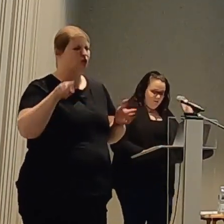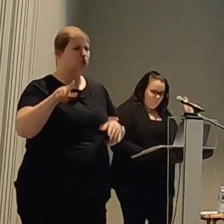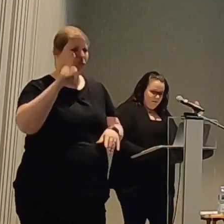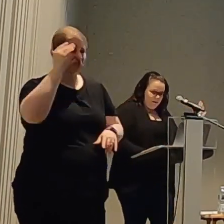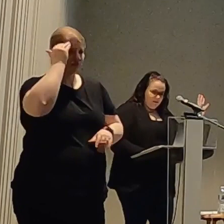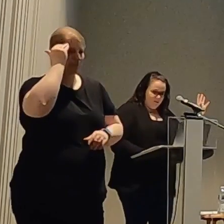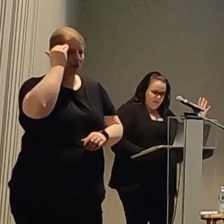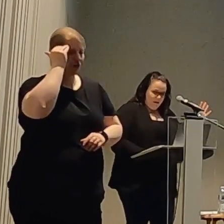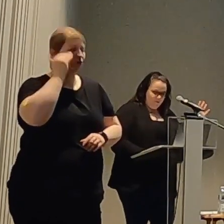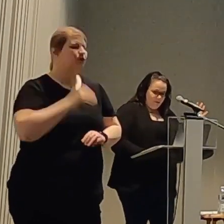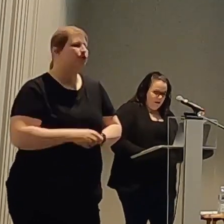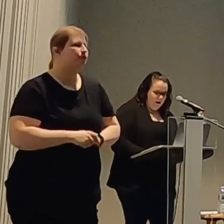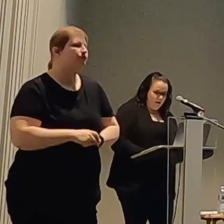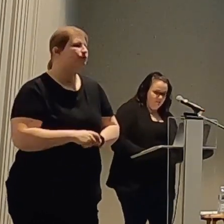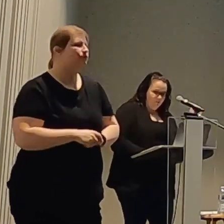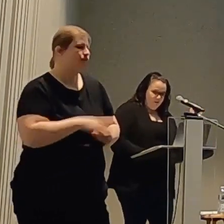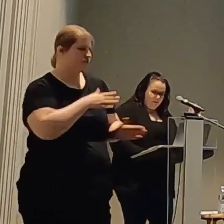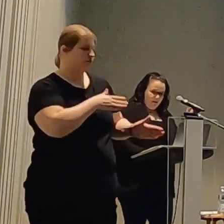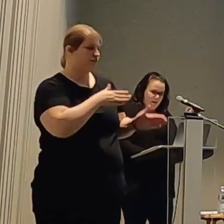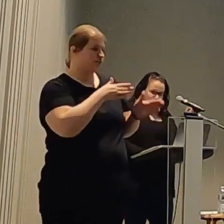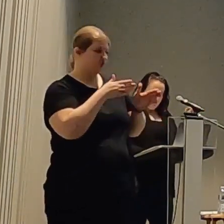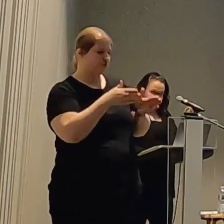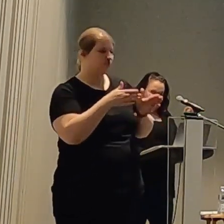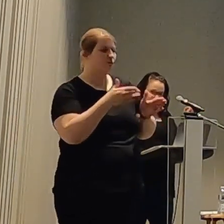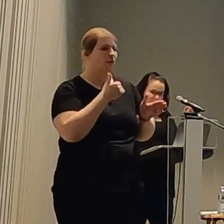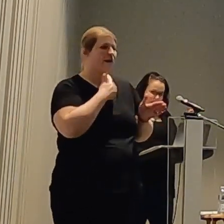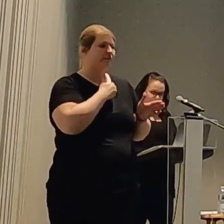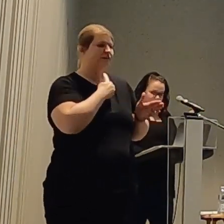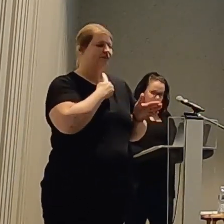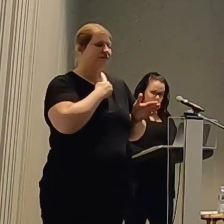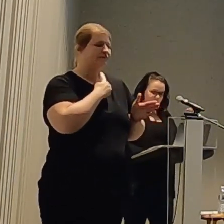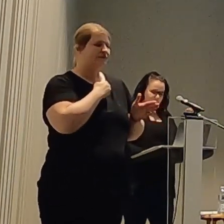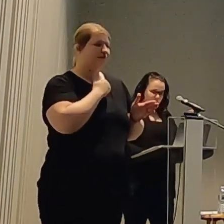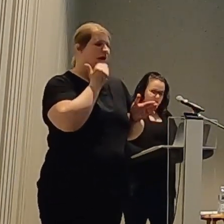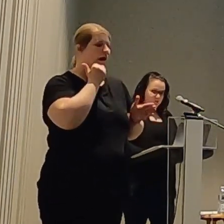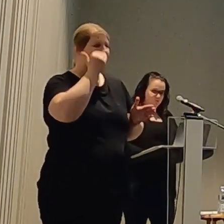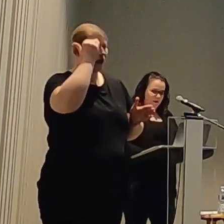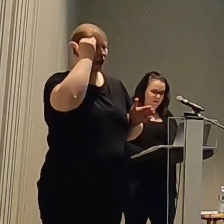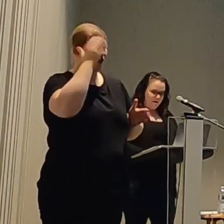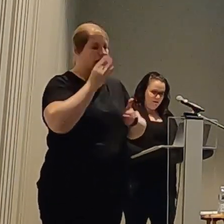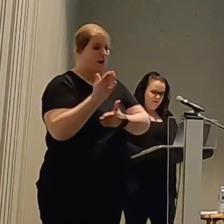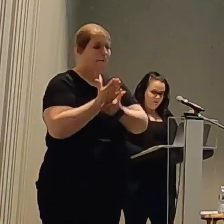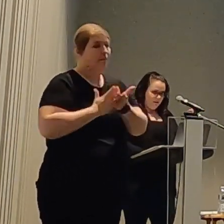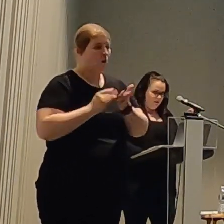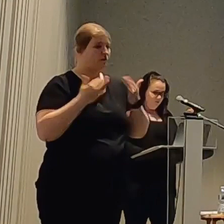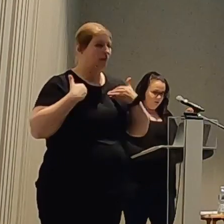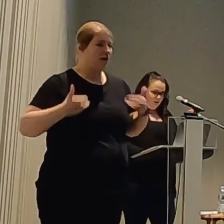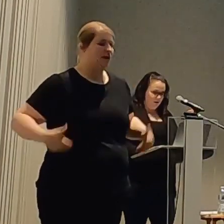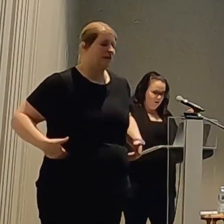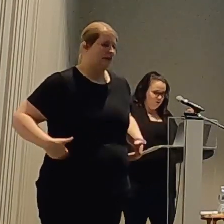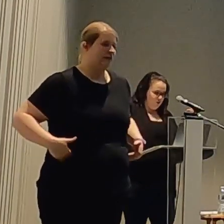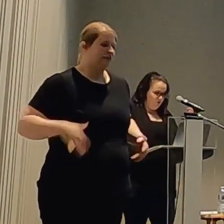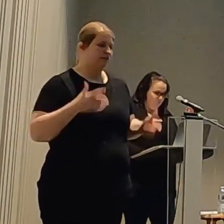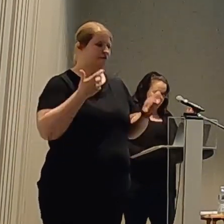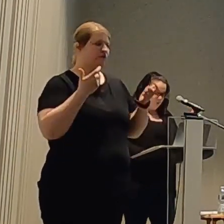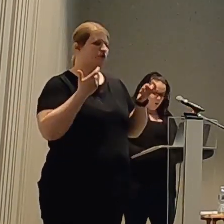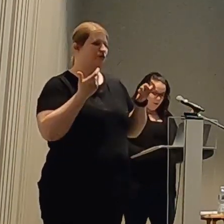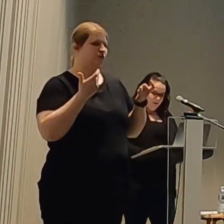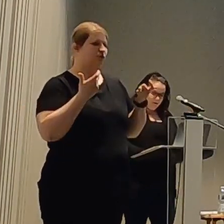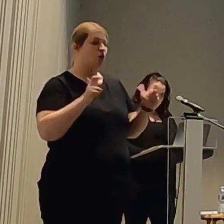we have, next to that, we have a head and a partial body of a